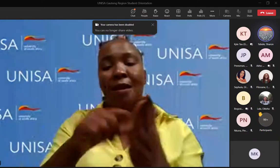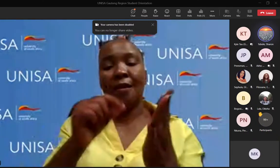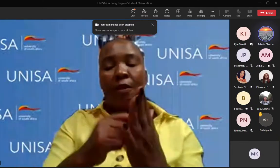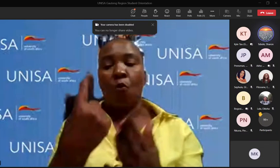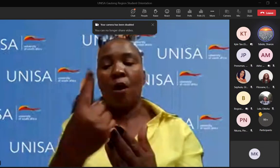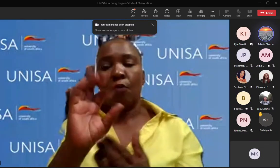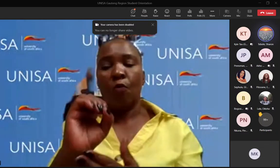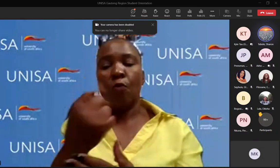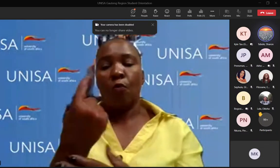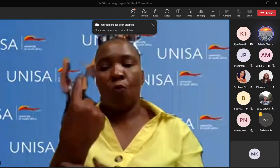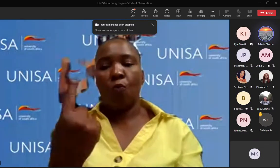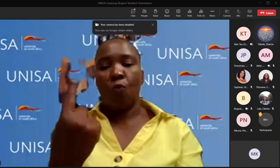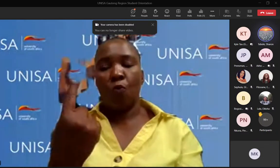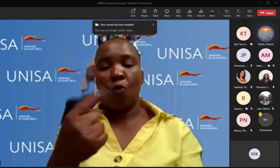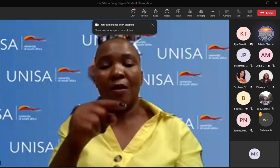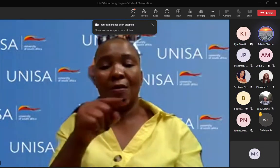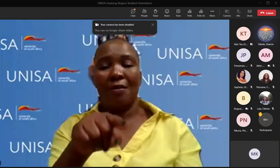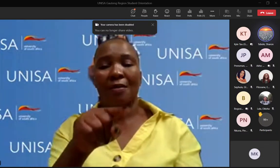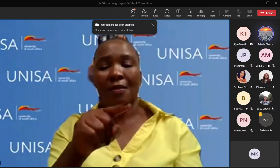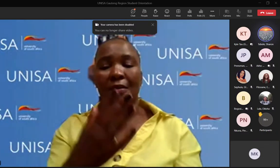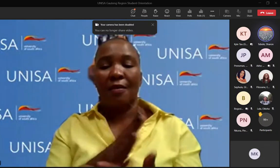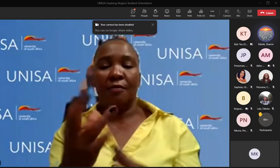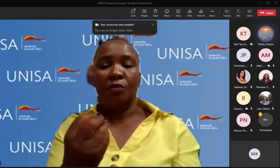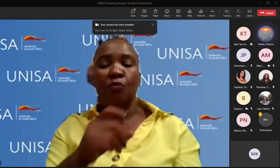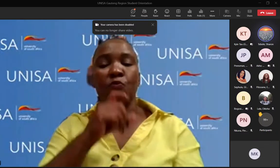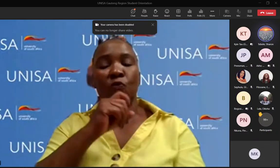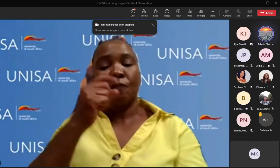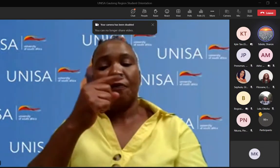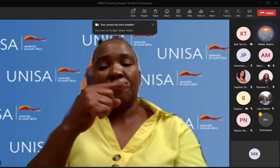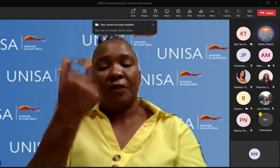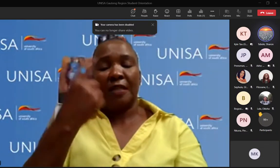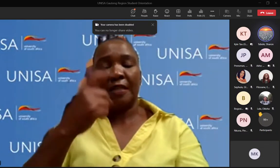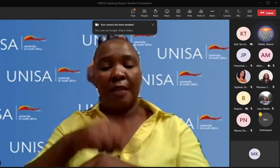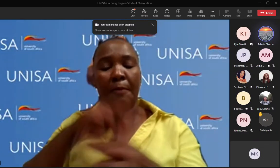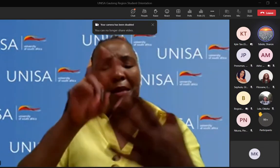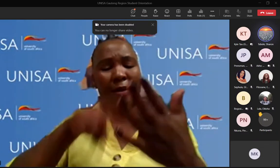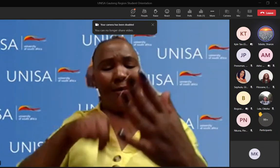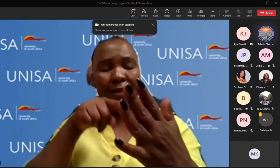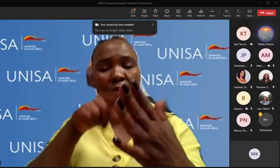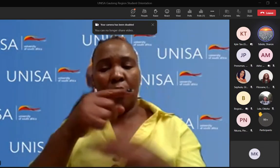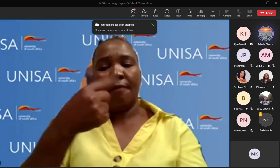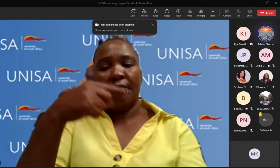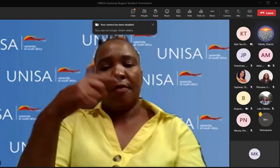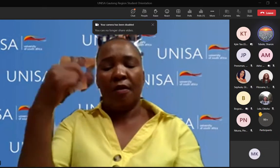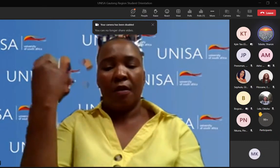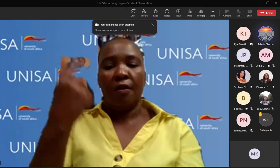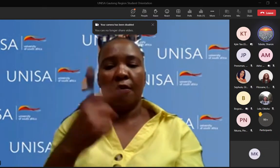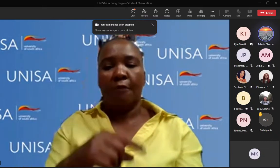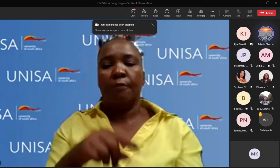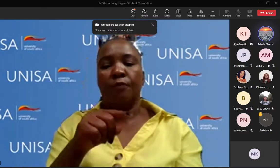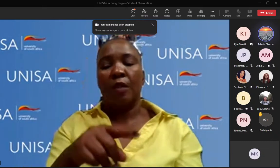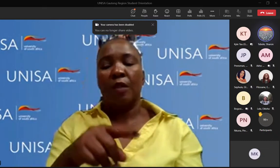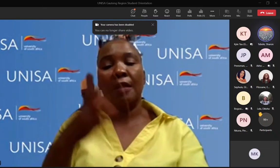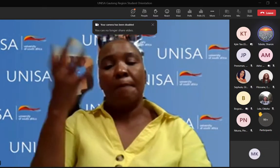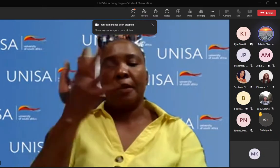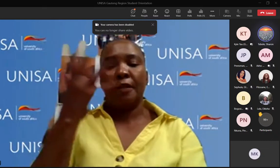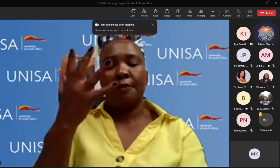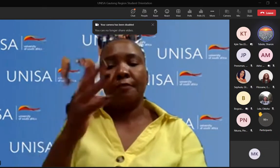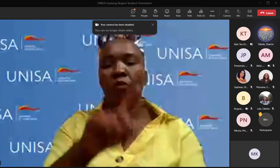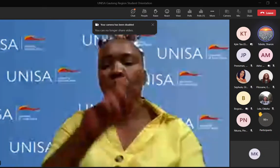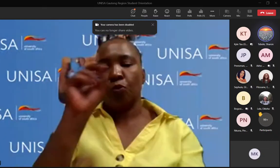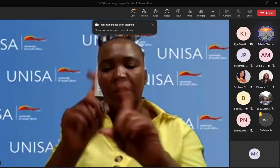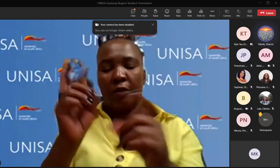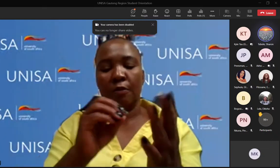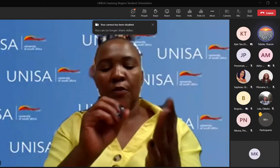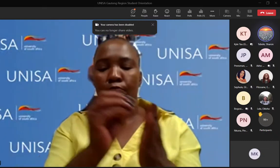is your engine for each and every module at unisa please um put it next to you so that when they present you can actually note down your questions